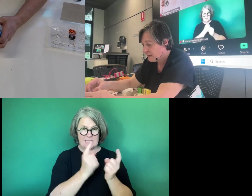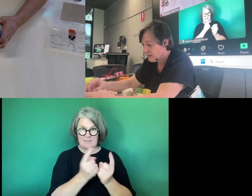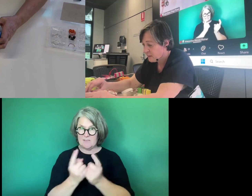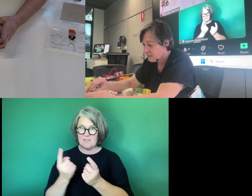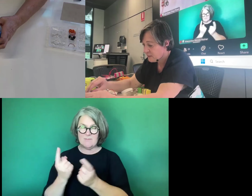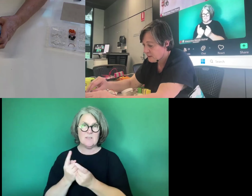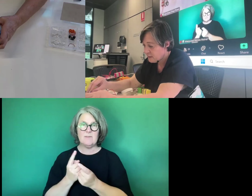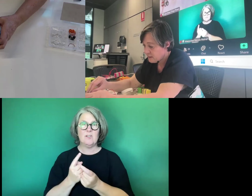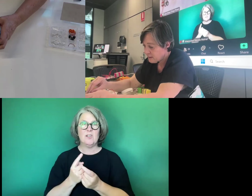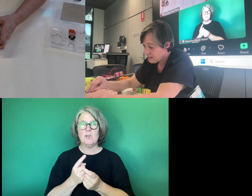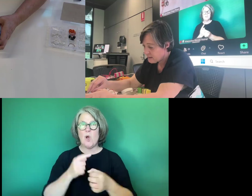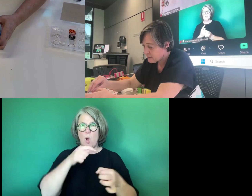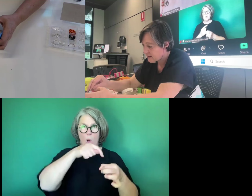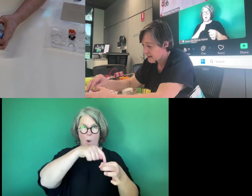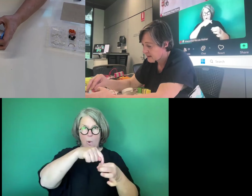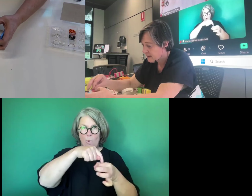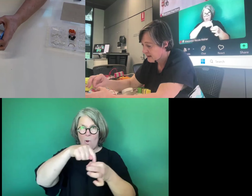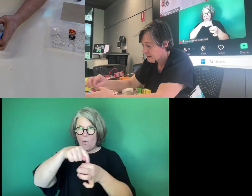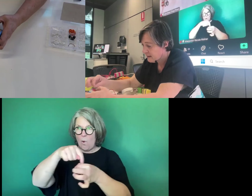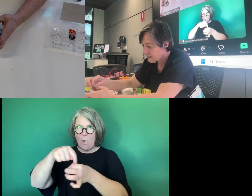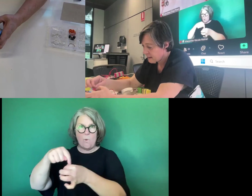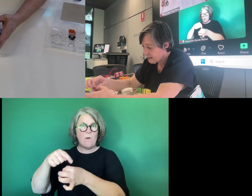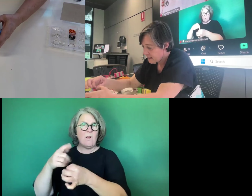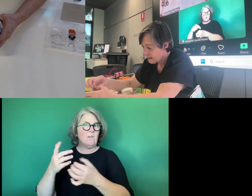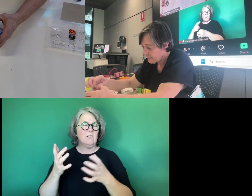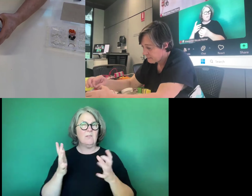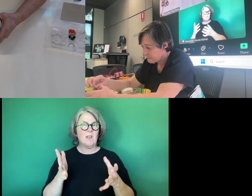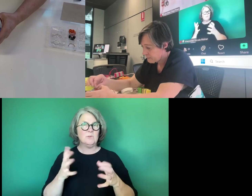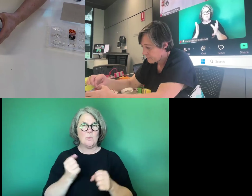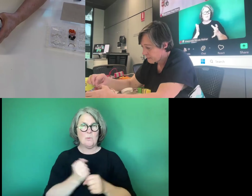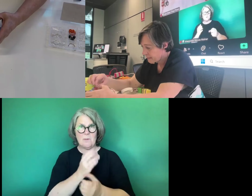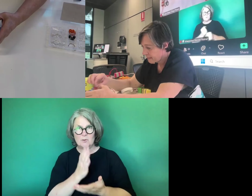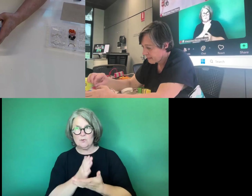I found one that went through the fan that I had.